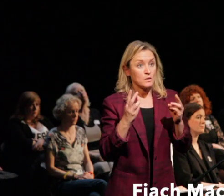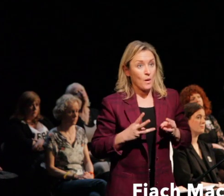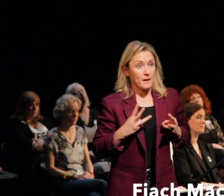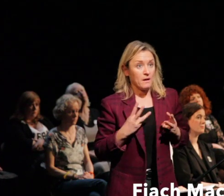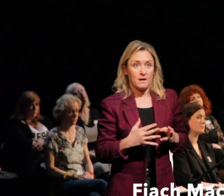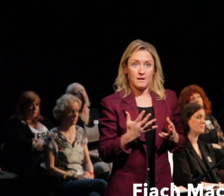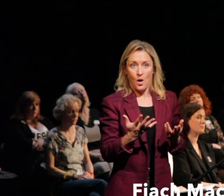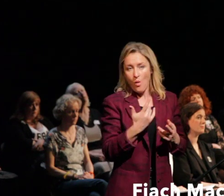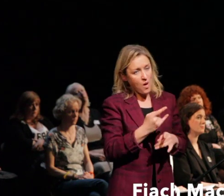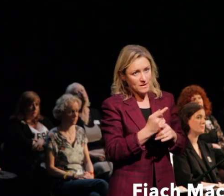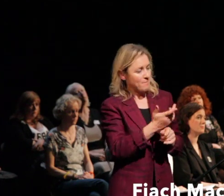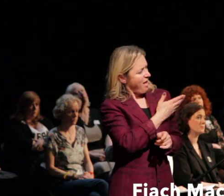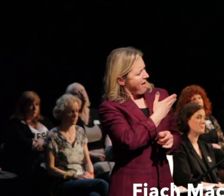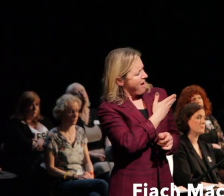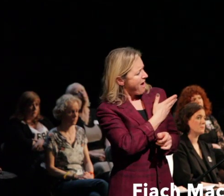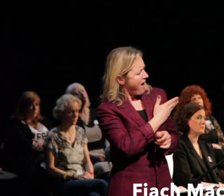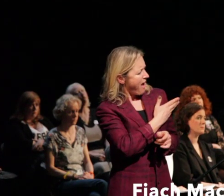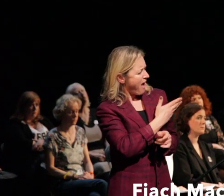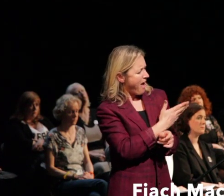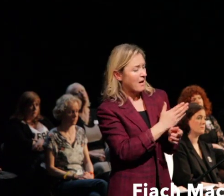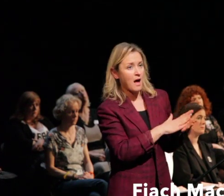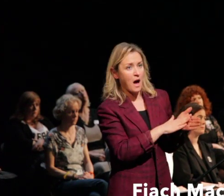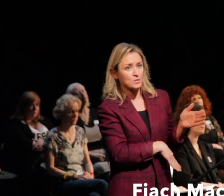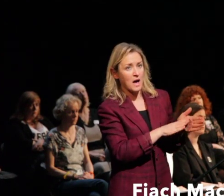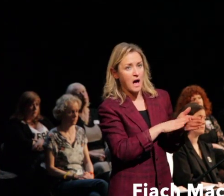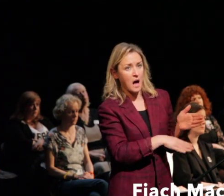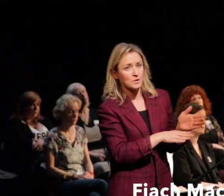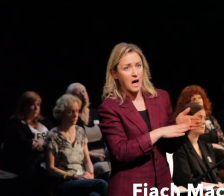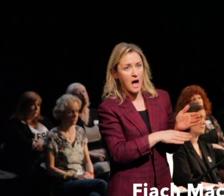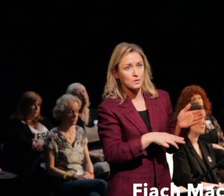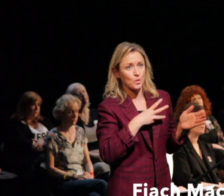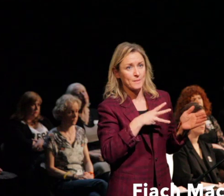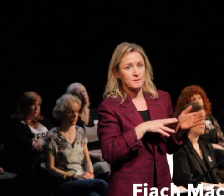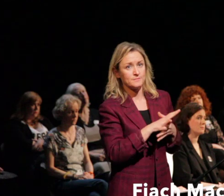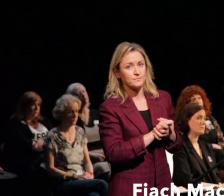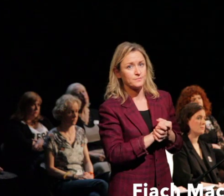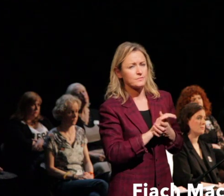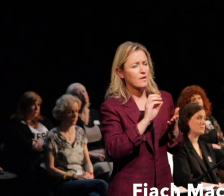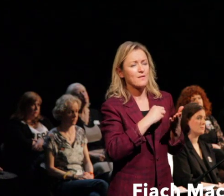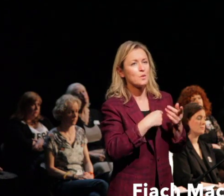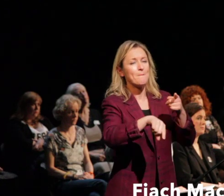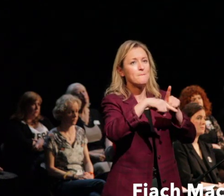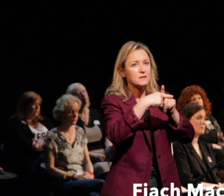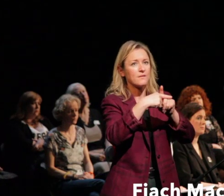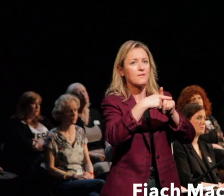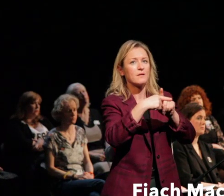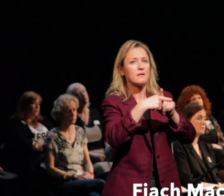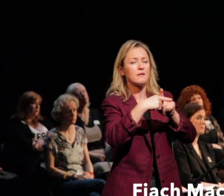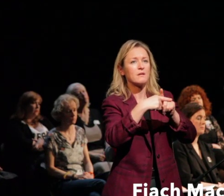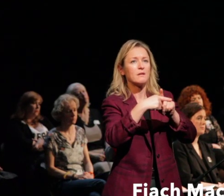weight of centuries of male privilege and an overwhelming male canon, some positive affirmation intervention is